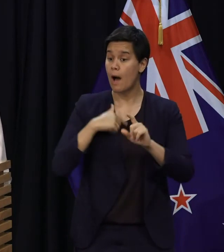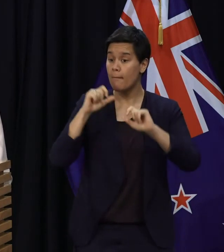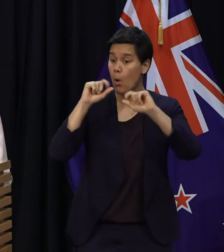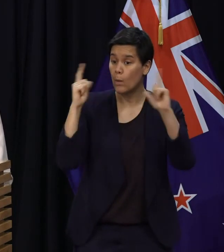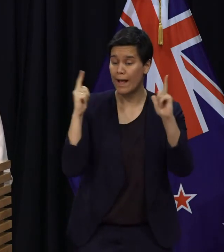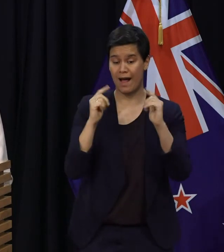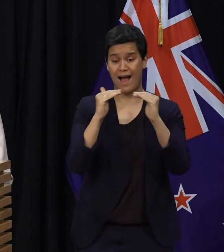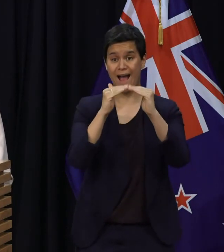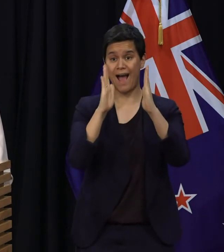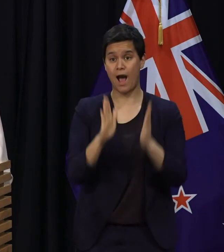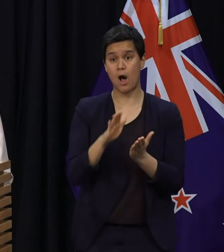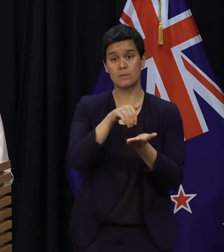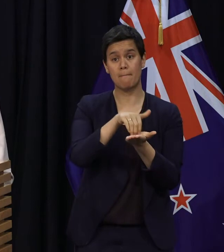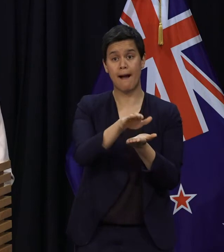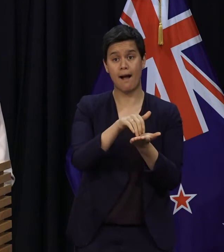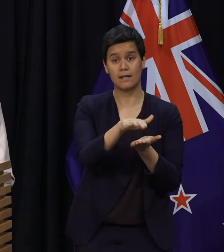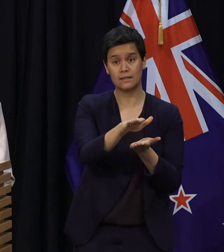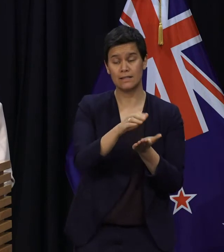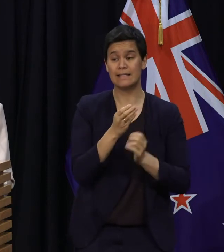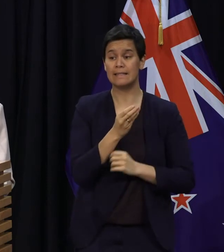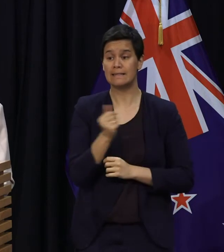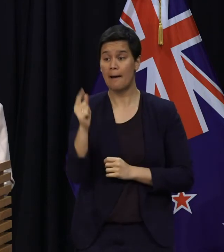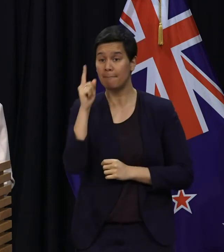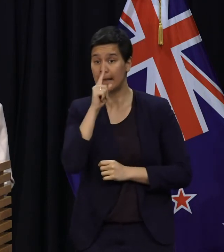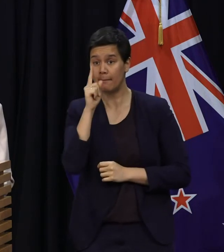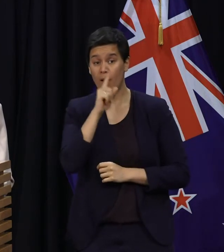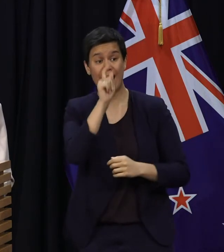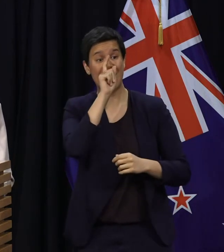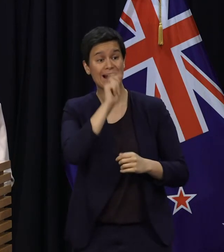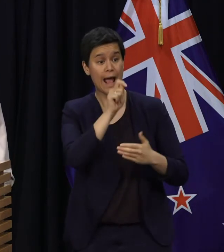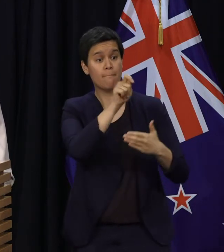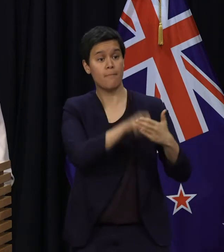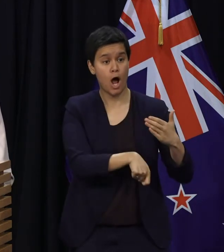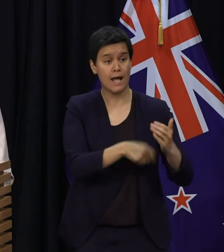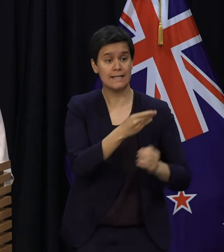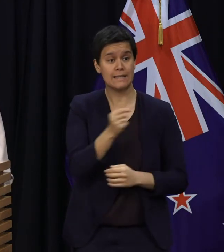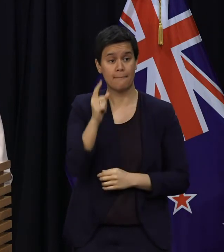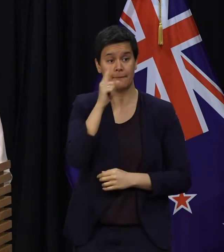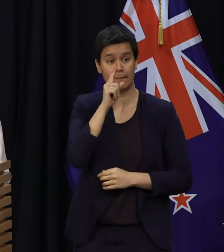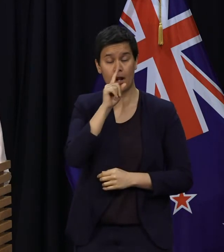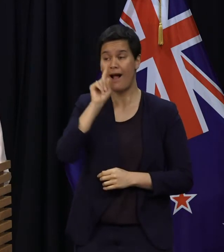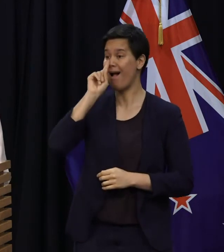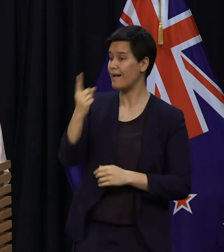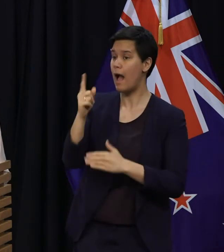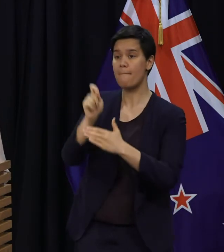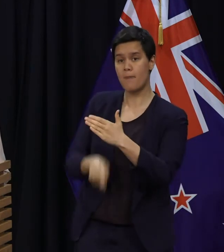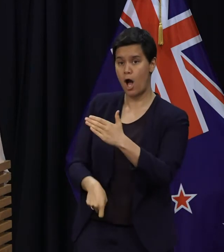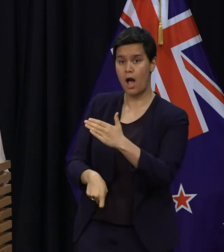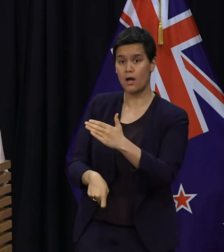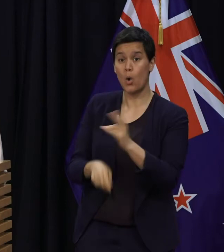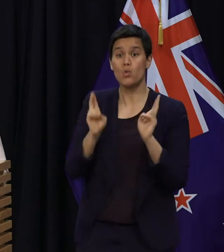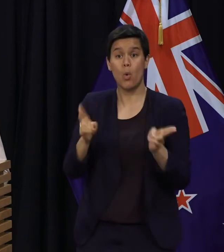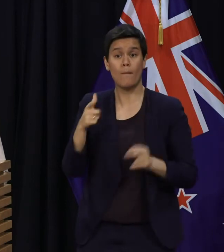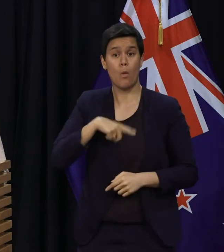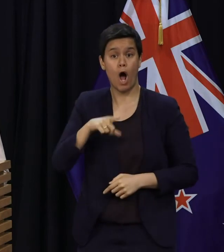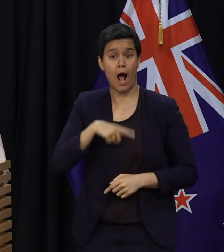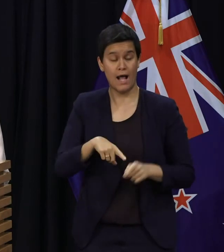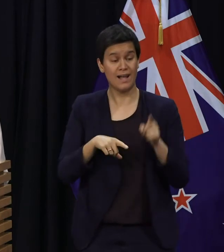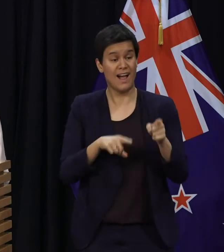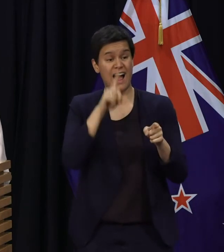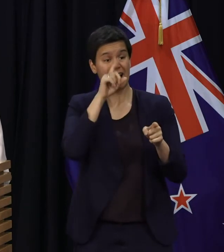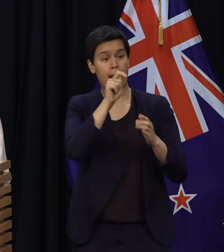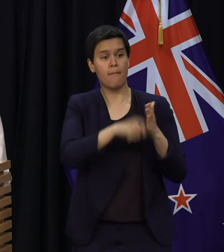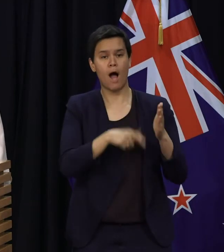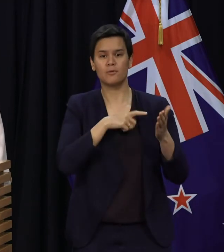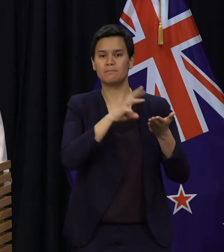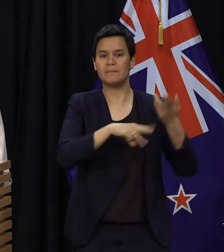market where those who are able to purchase and those who are not are determined by whether or not they have parents who can support them. No one in New Zealand